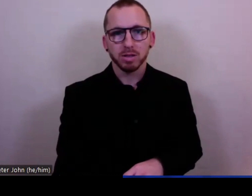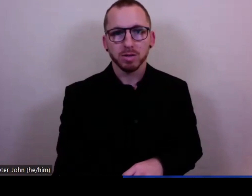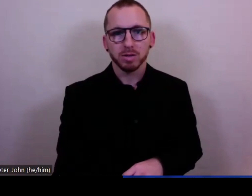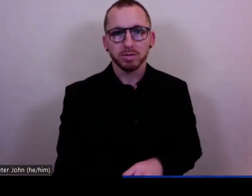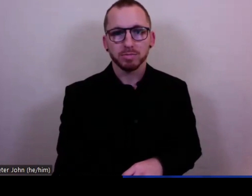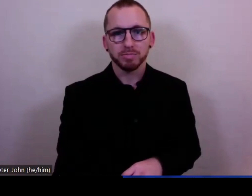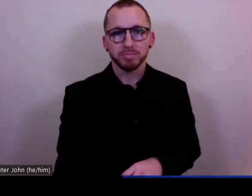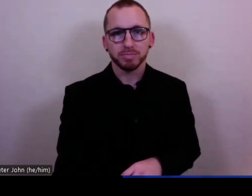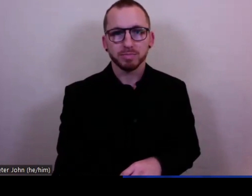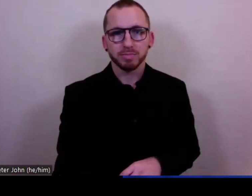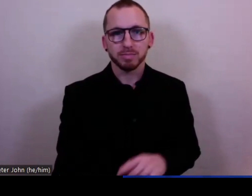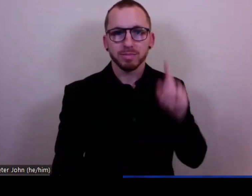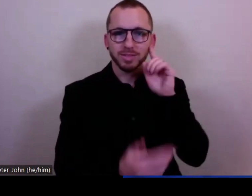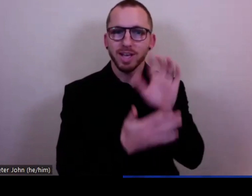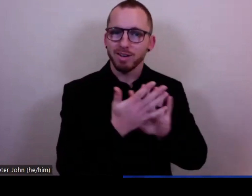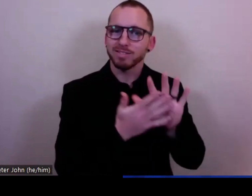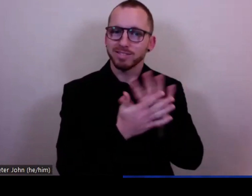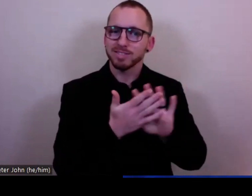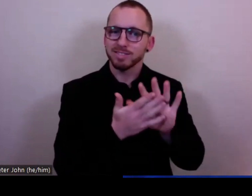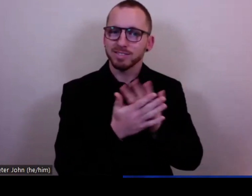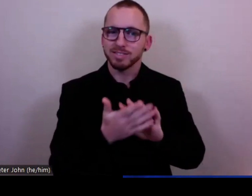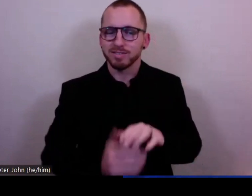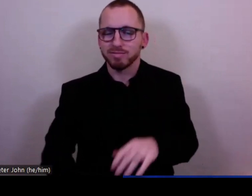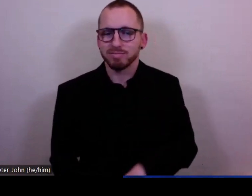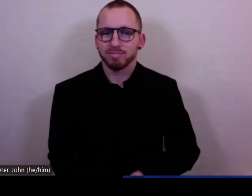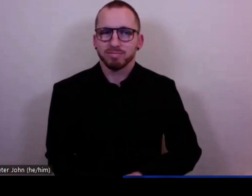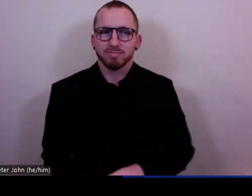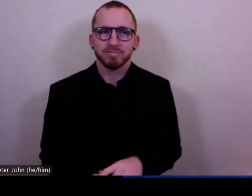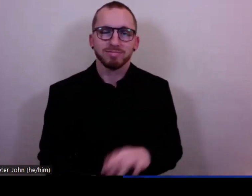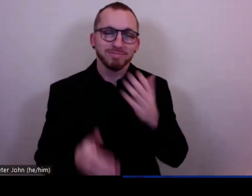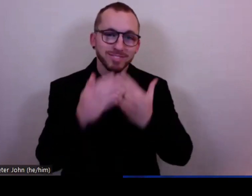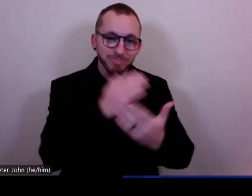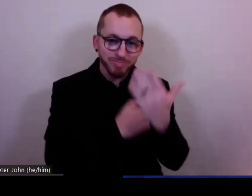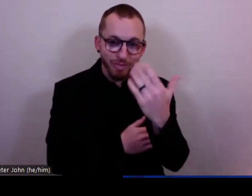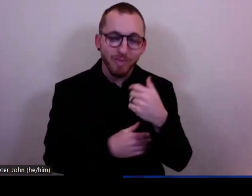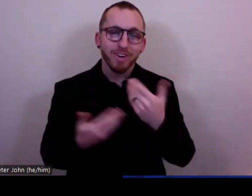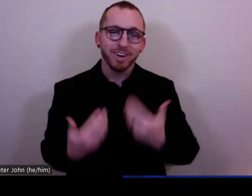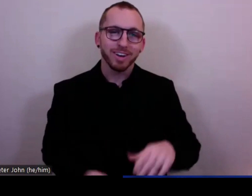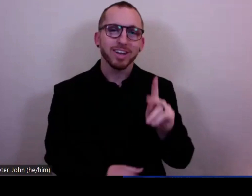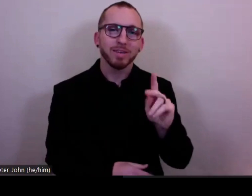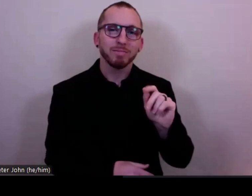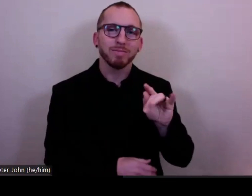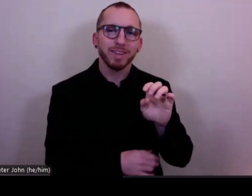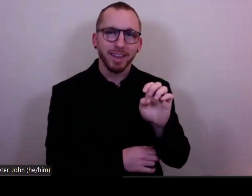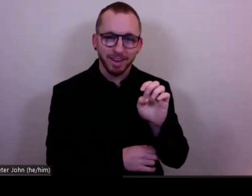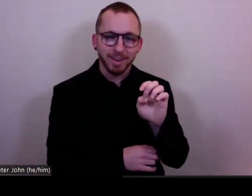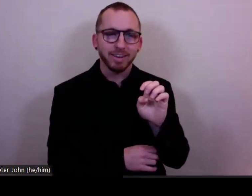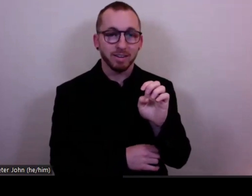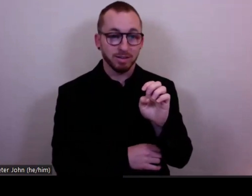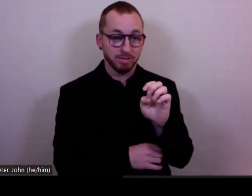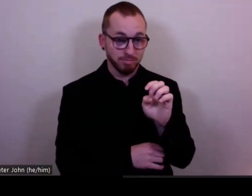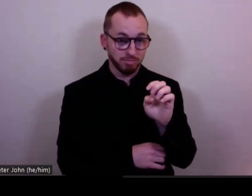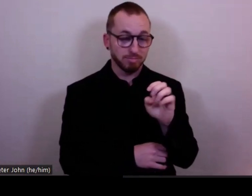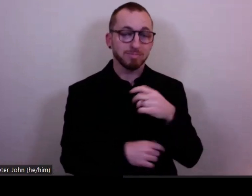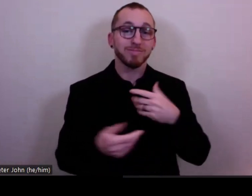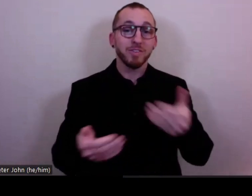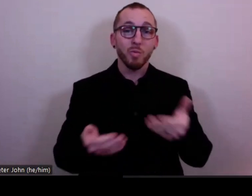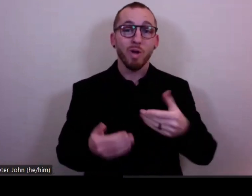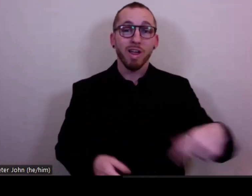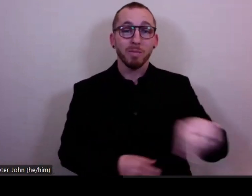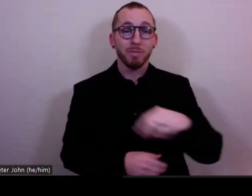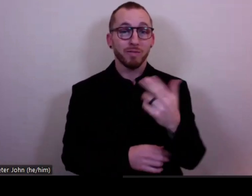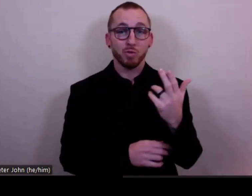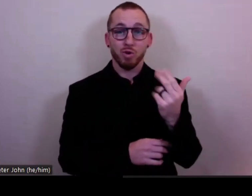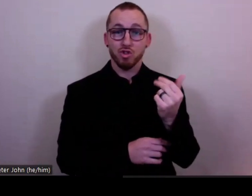Behavioral Health. And on behalf of all of our team, I want to welcome you all to our 13th annual Across the Lifespan.